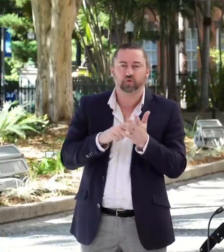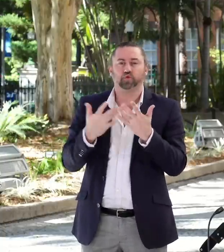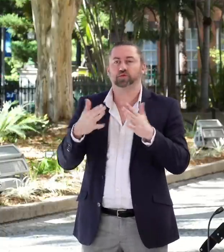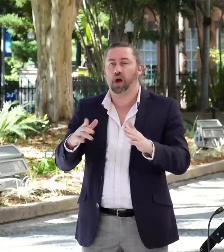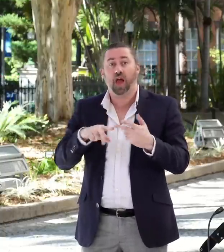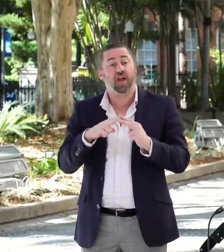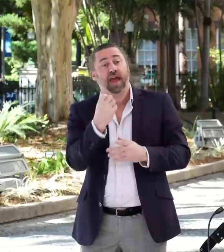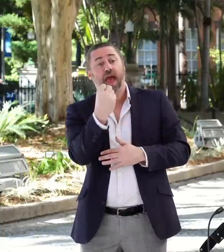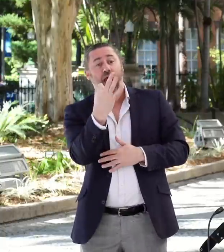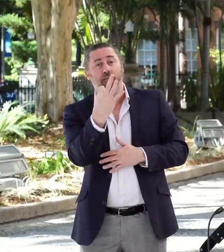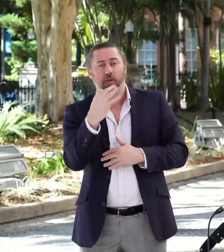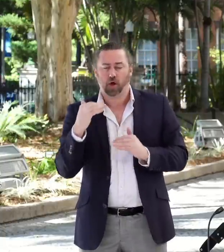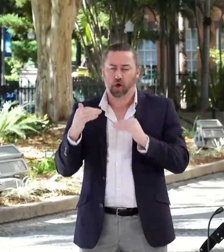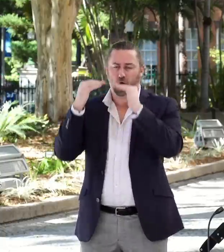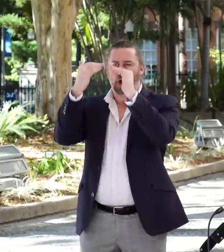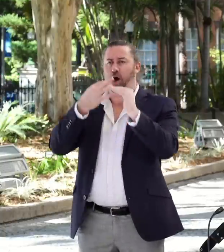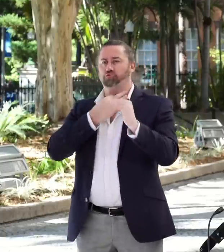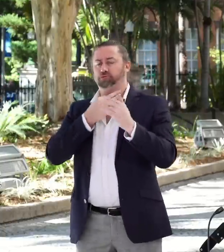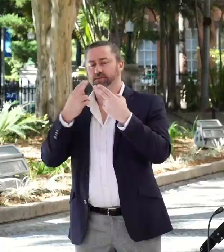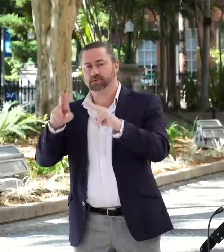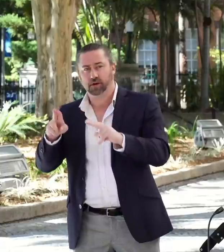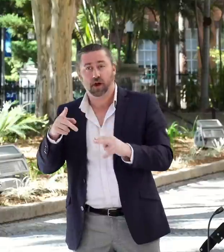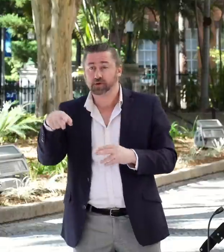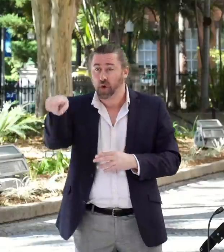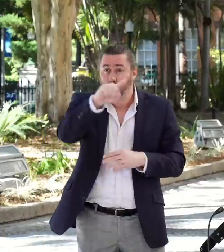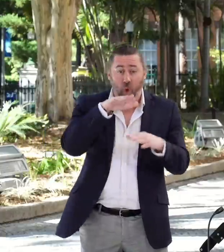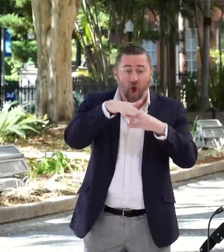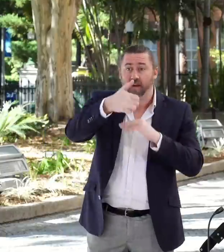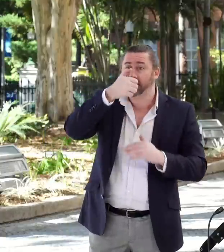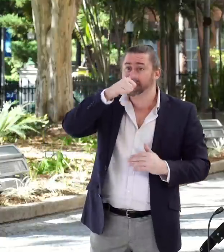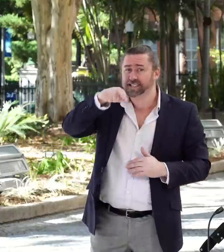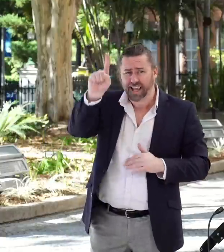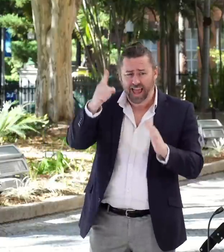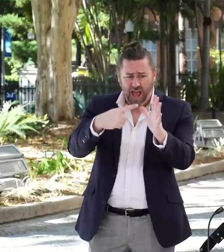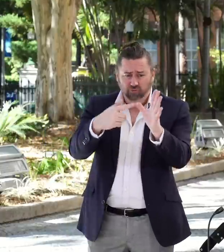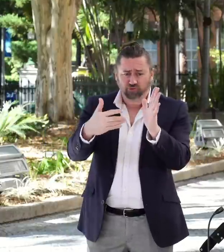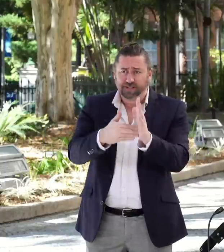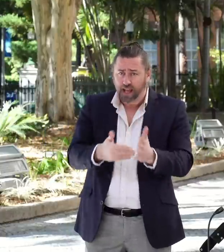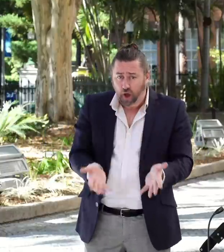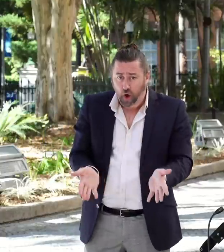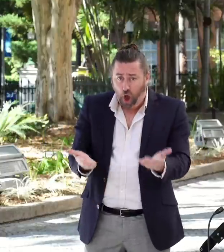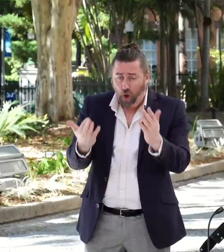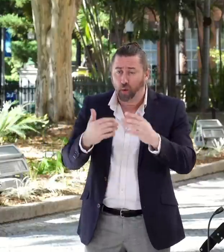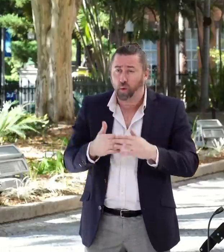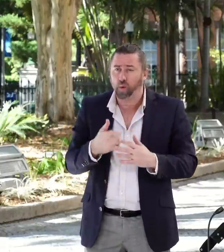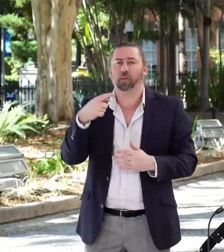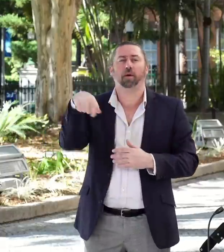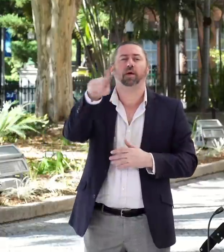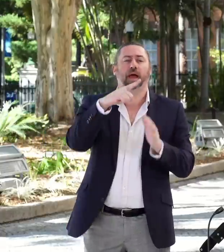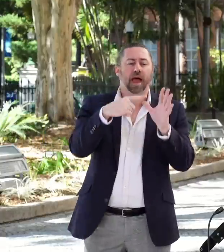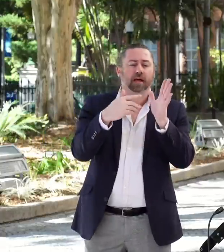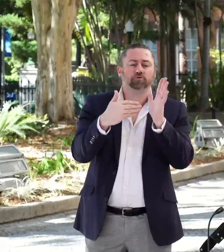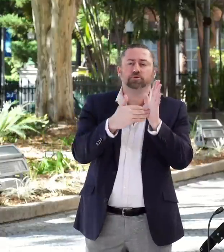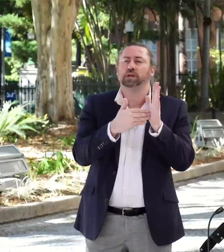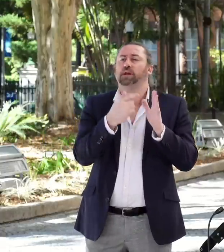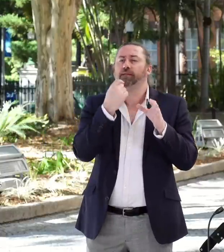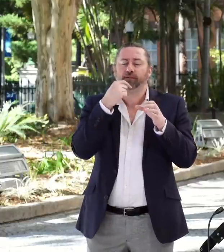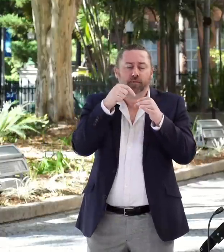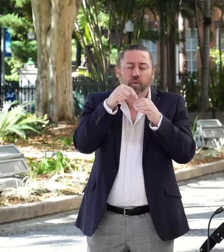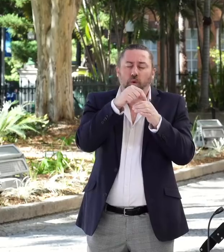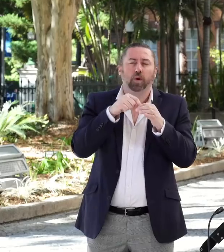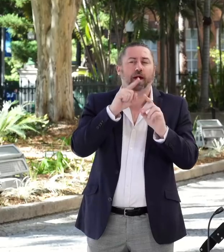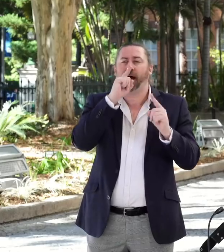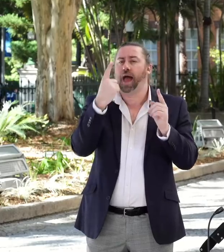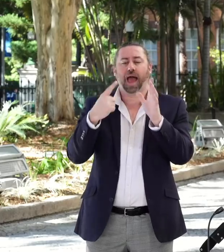had a dose of AstraZeneca, go and get a dose of AstraZeneca, unless they're one of those very, very small numbers of people